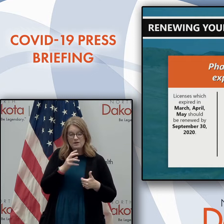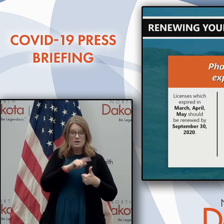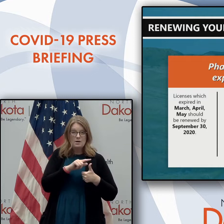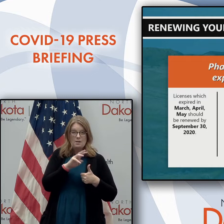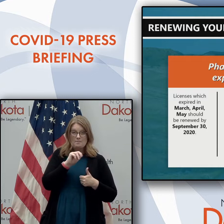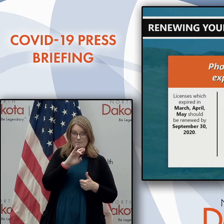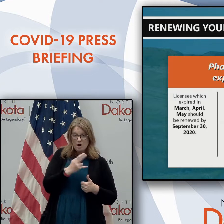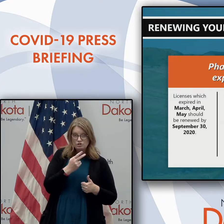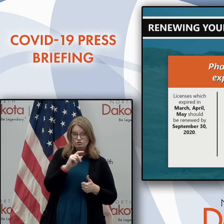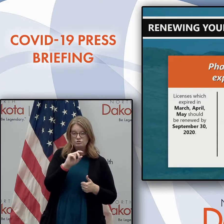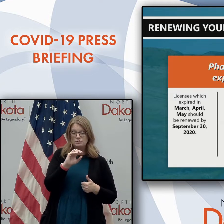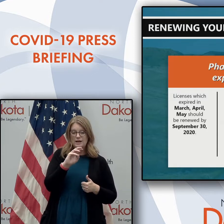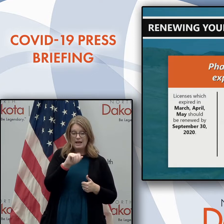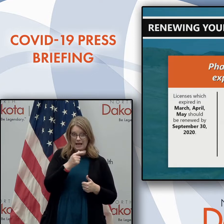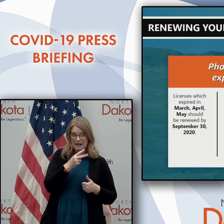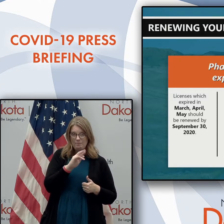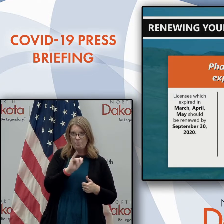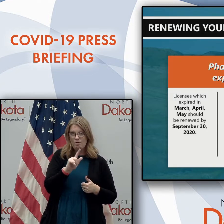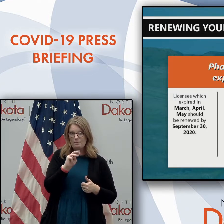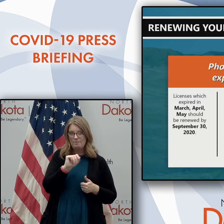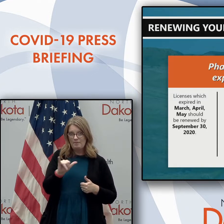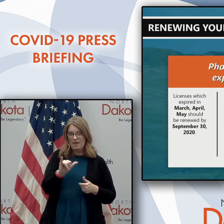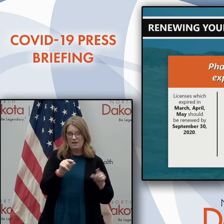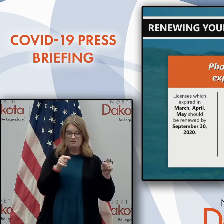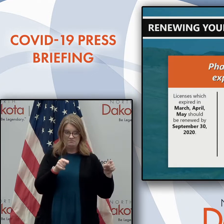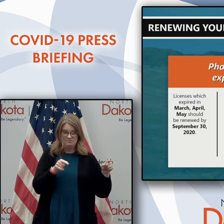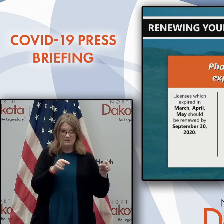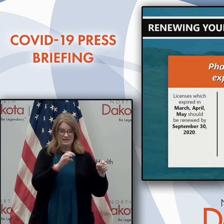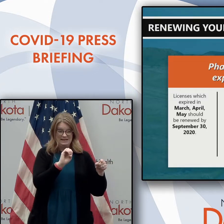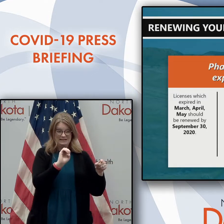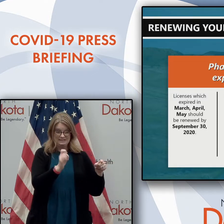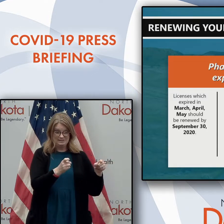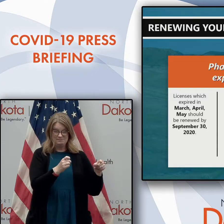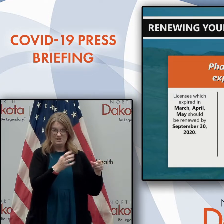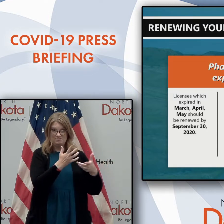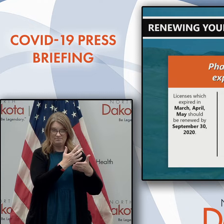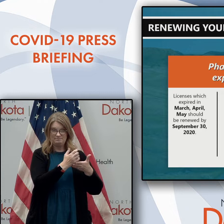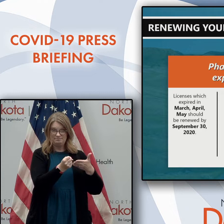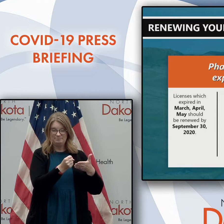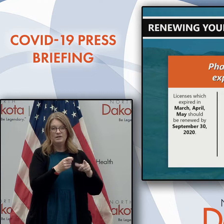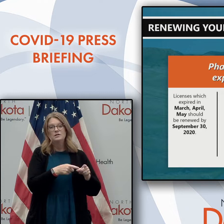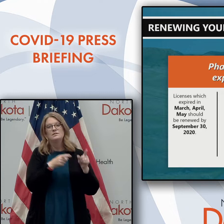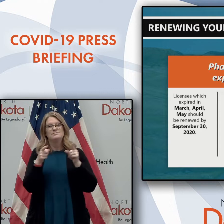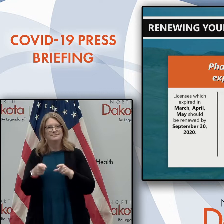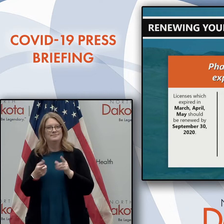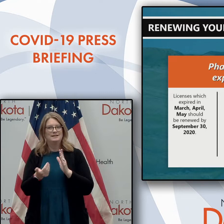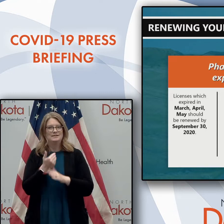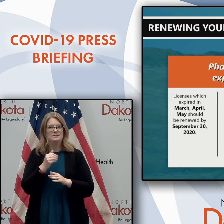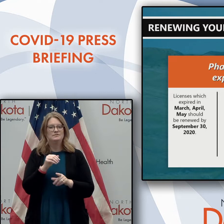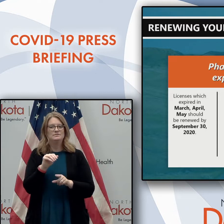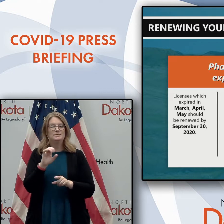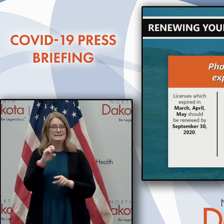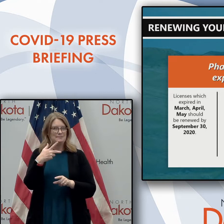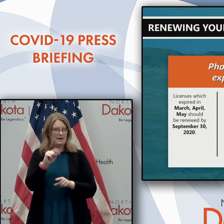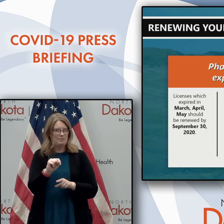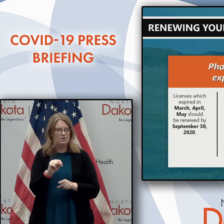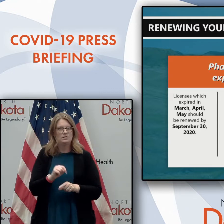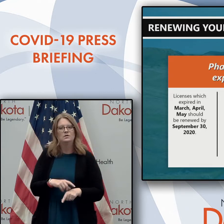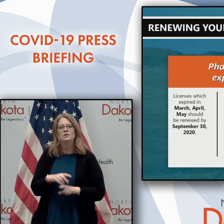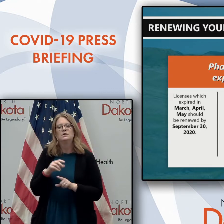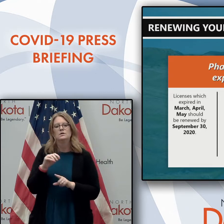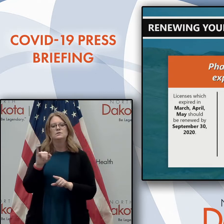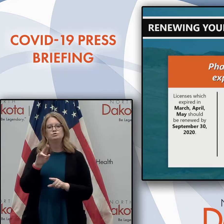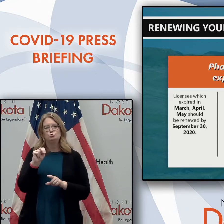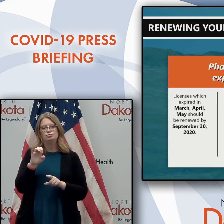or May, it must be renewed no later than September 30th. License that expired on June 20th must be renewed no later